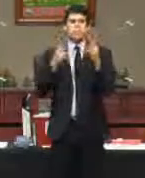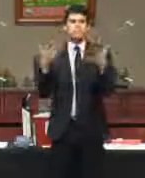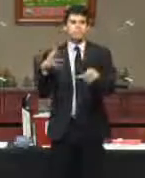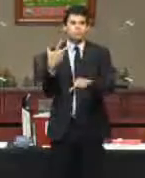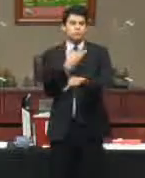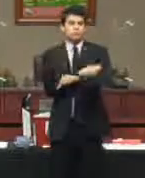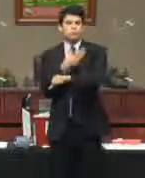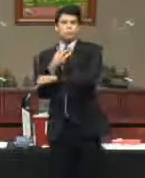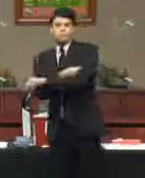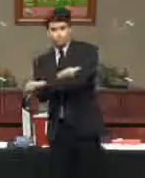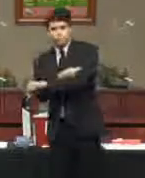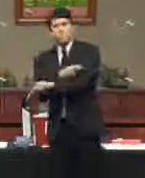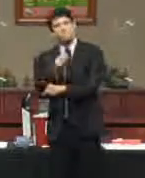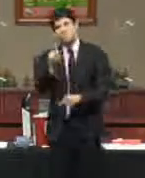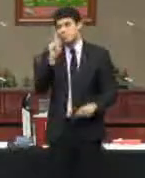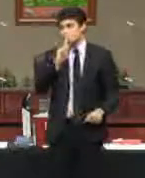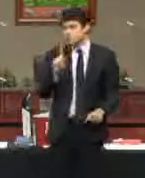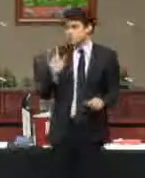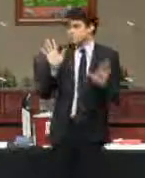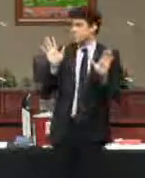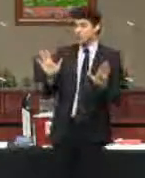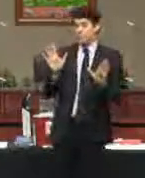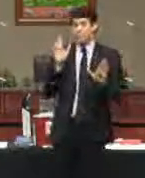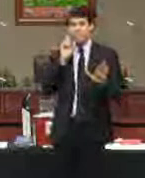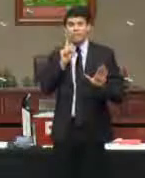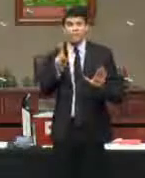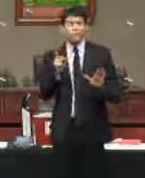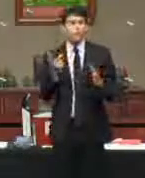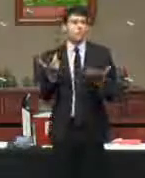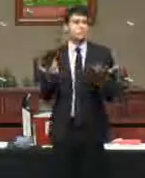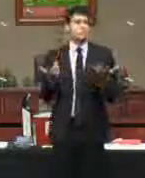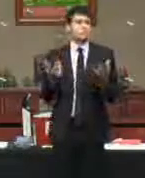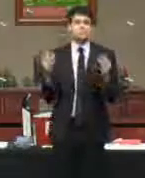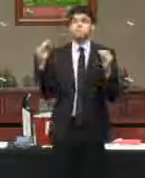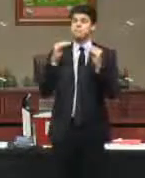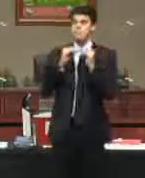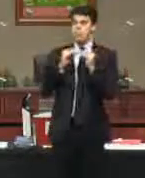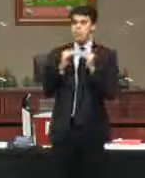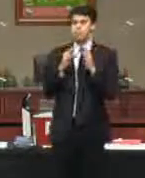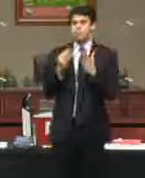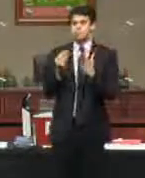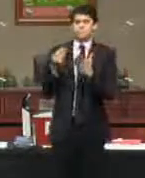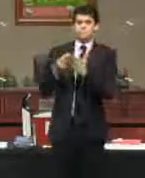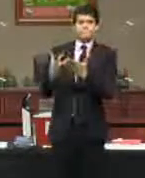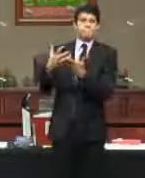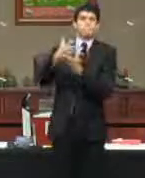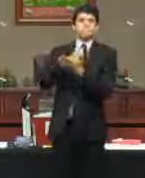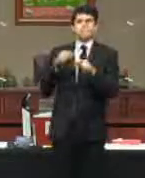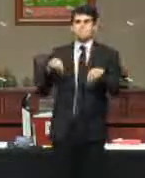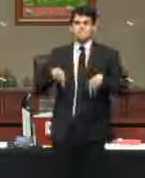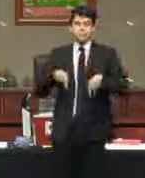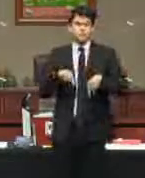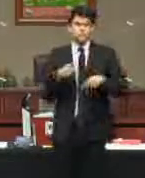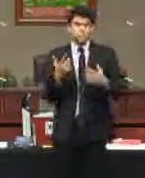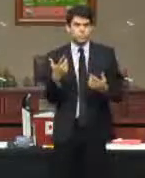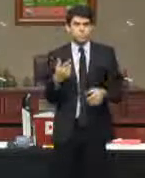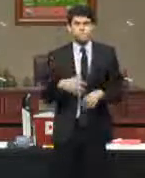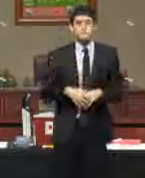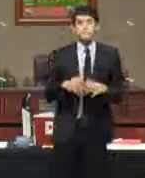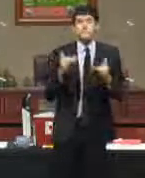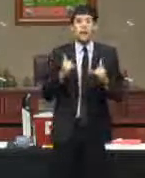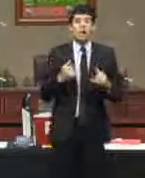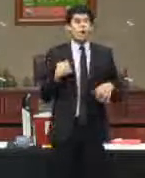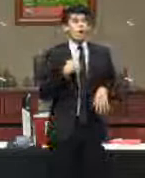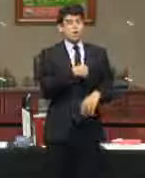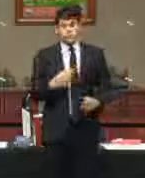good for the numbers to come in the weeks and months to come. On the expenditure side, the